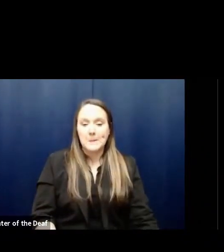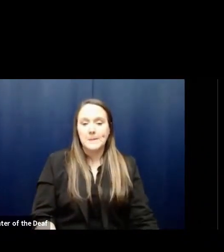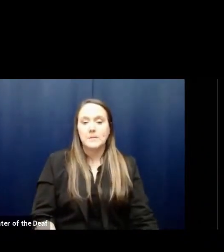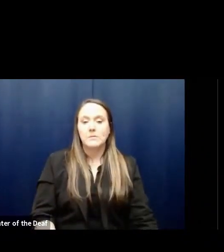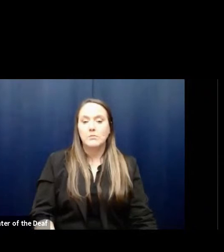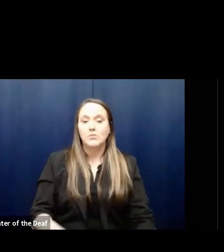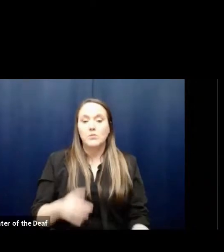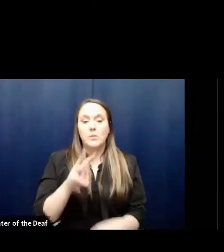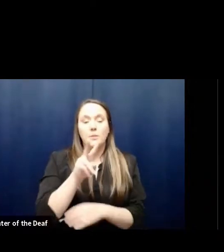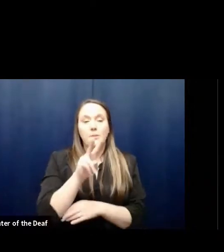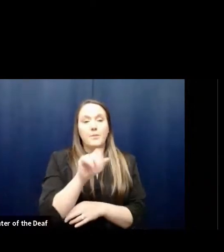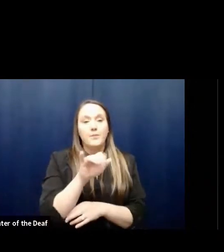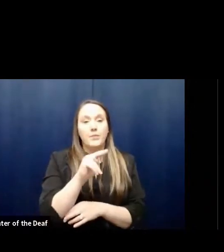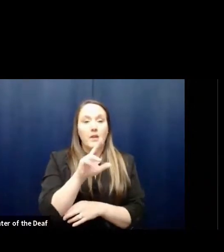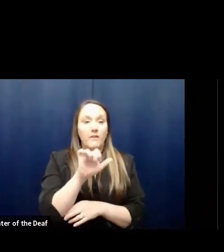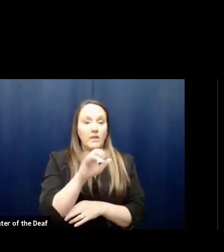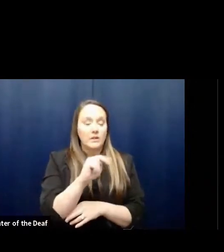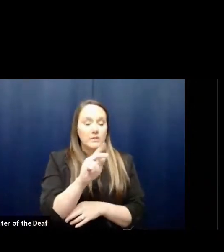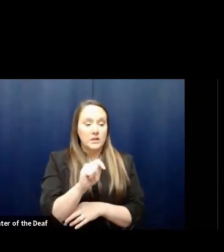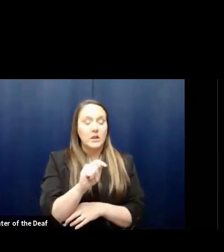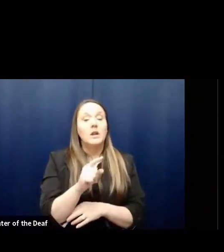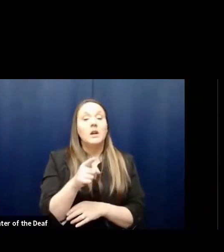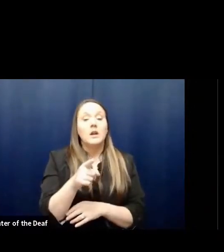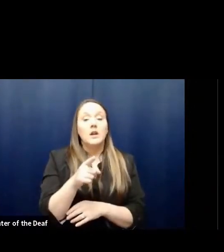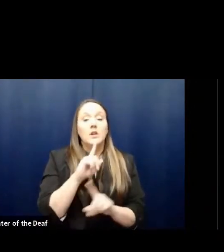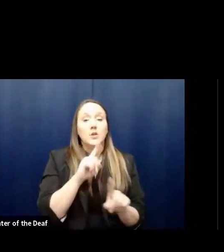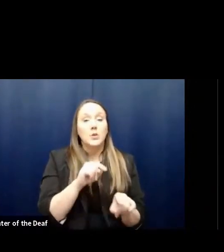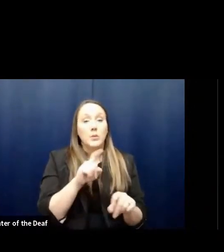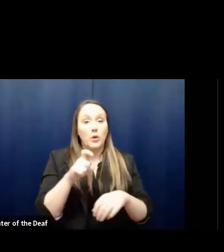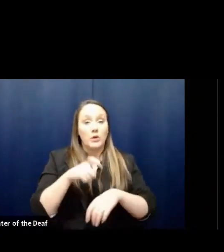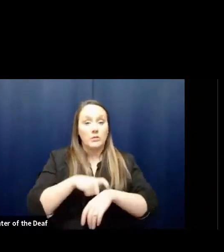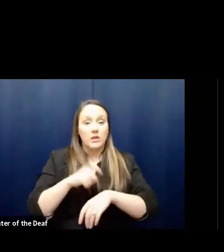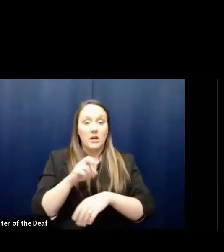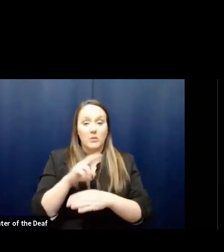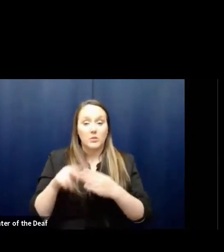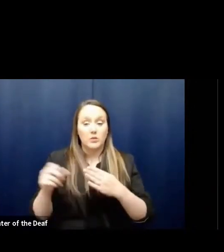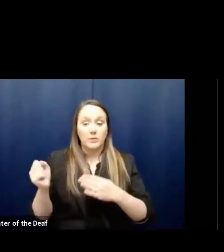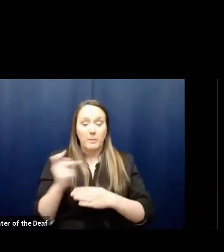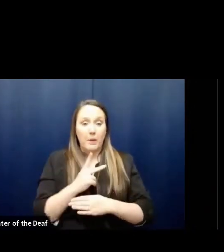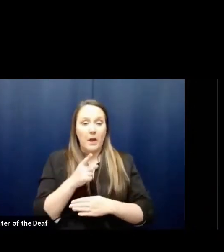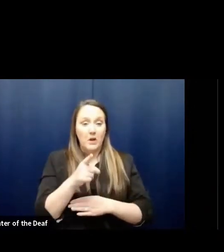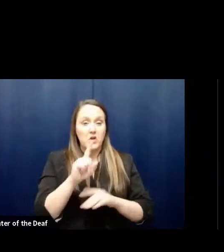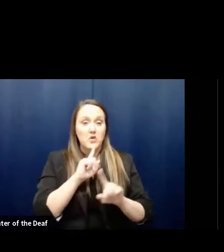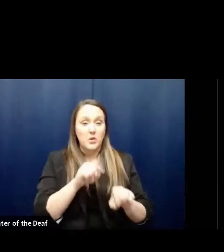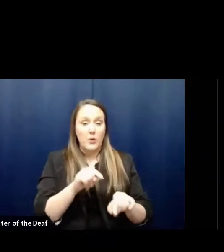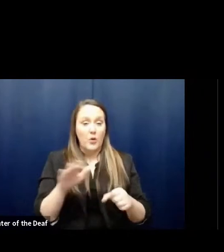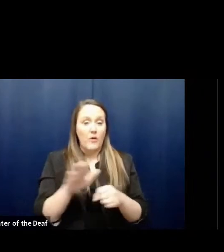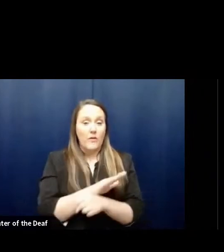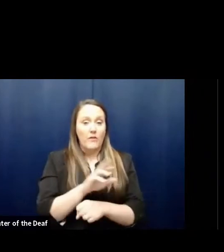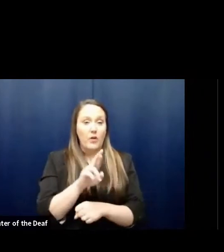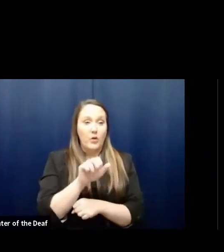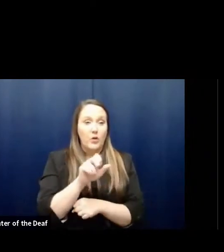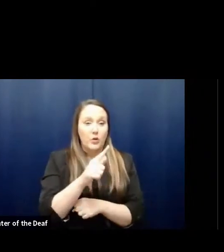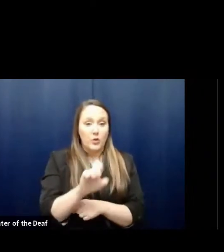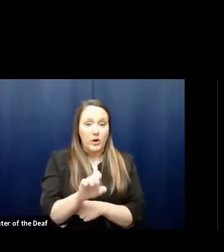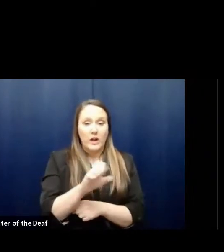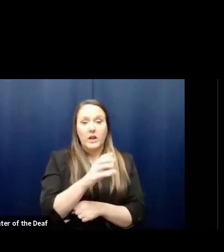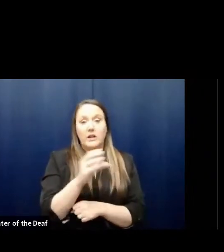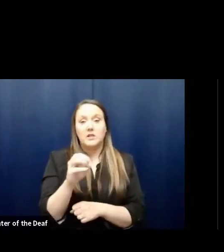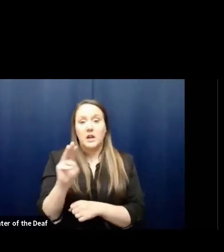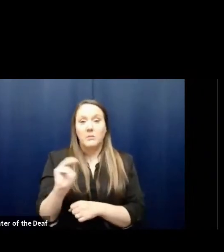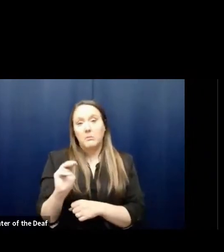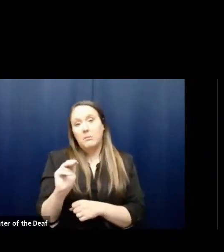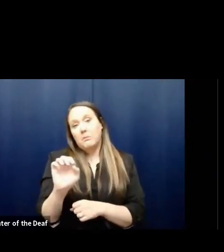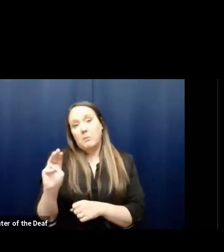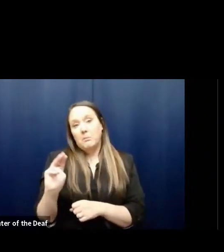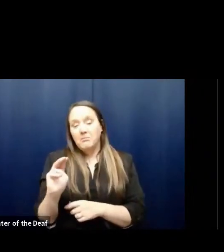For Vincent with the Sentinel, when you report turnaround time, can you please report the full range and the median turnaround times for